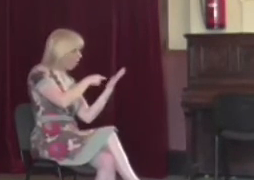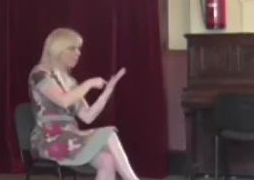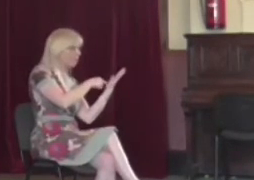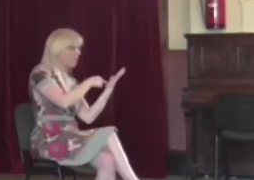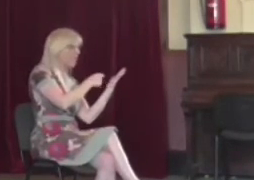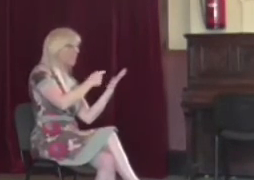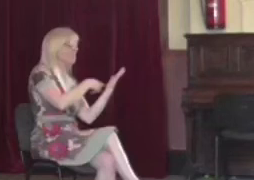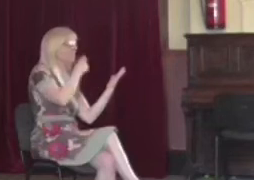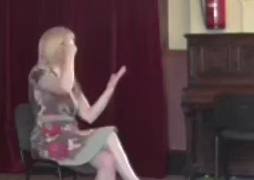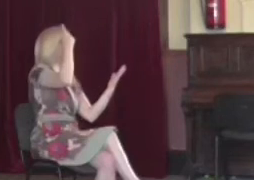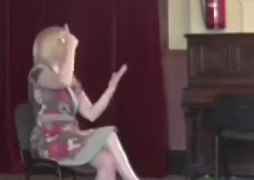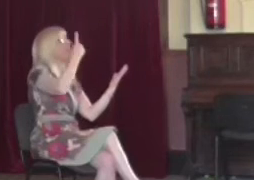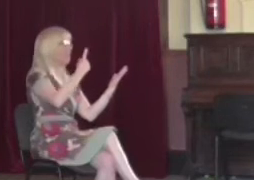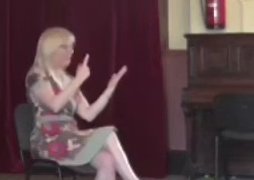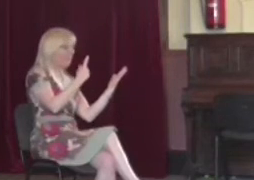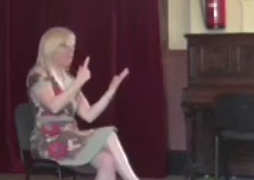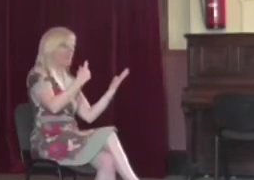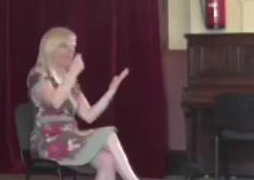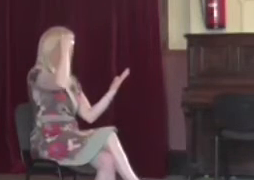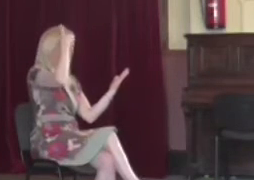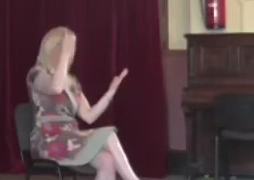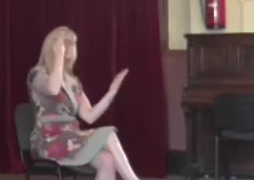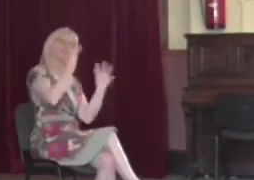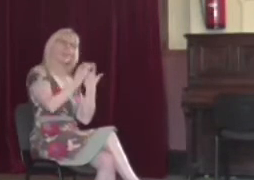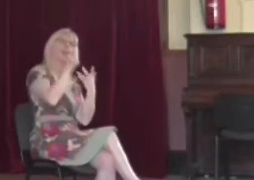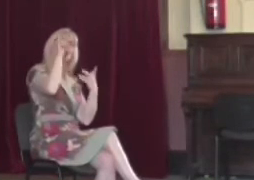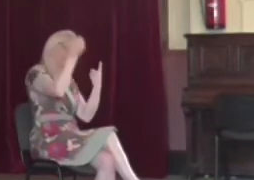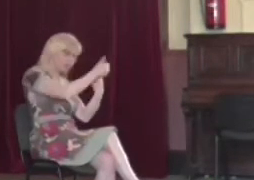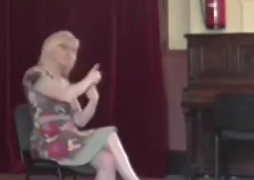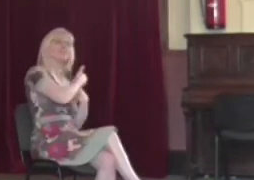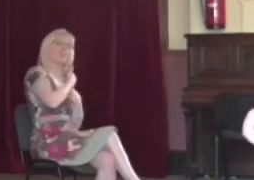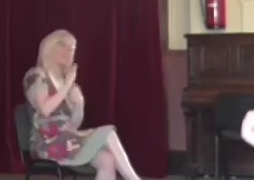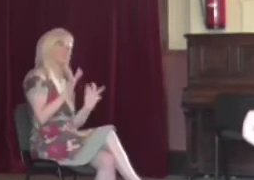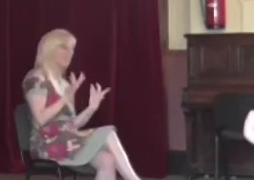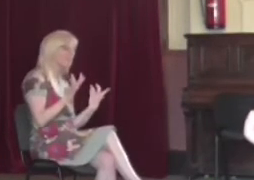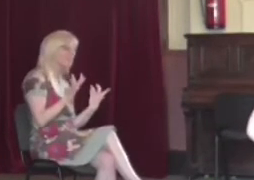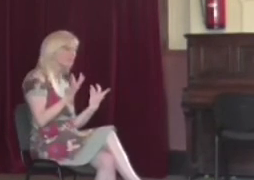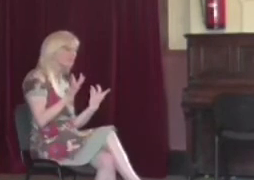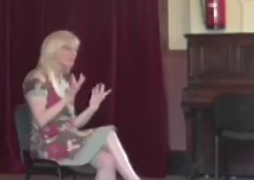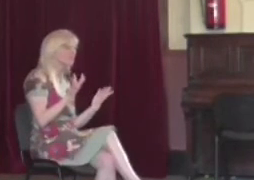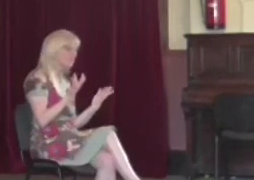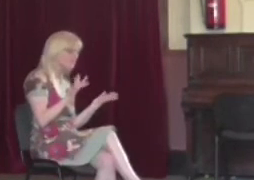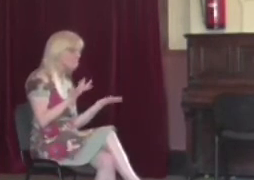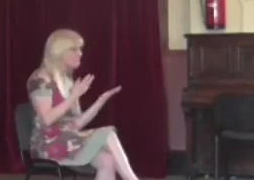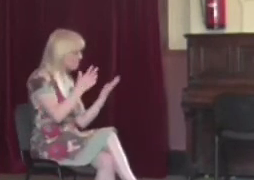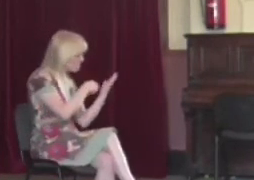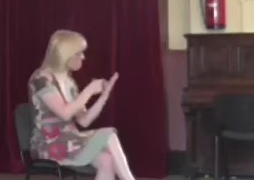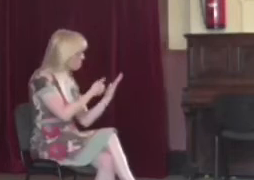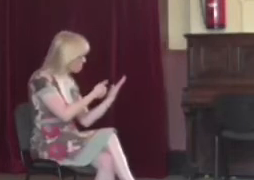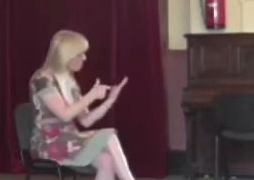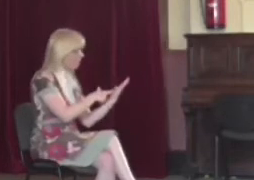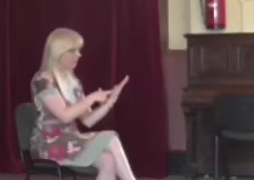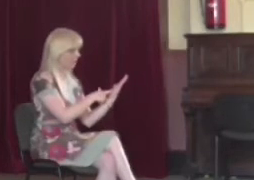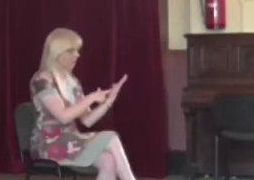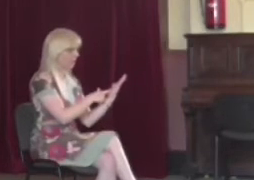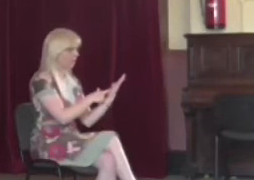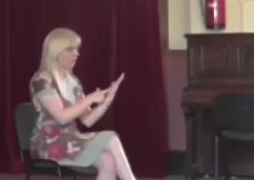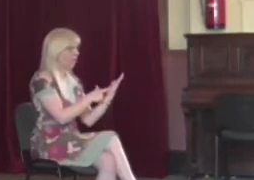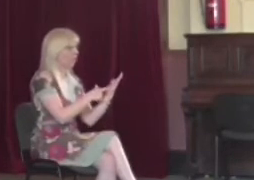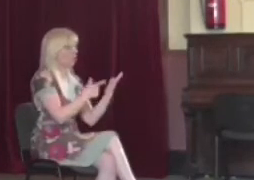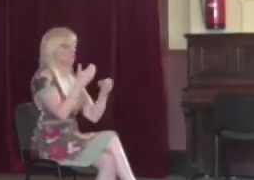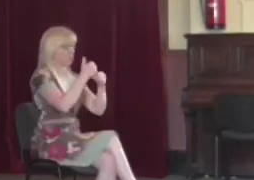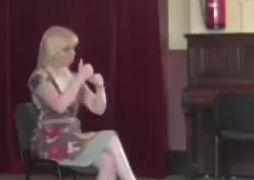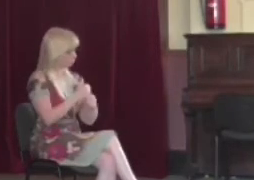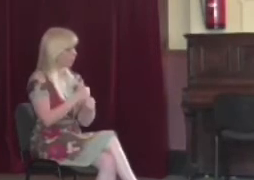hassle. Because I just want to say to people, come if you want to, if you don't, don't. And you have to go through all this rigmarole. And I